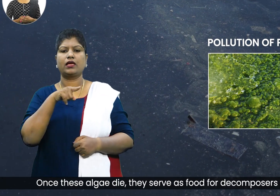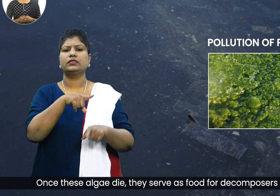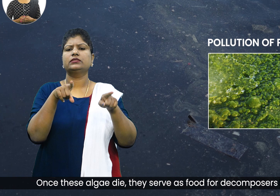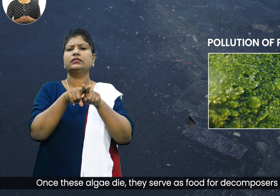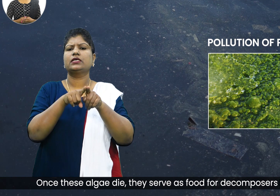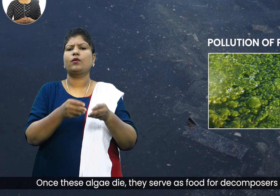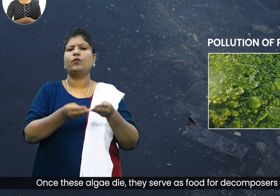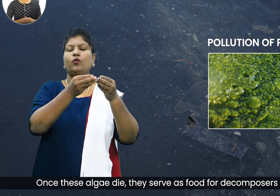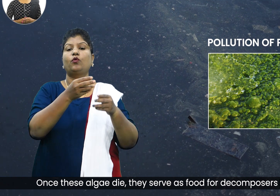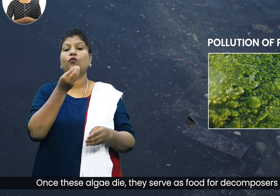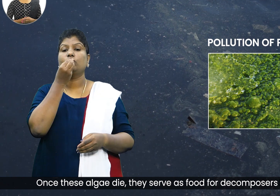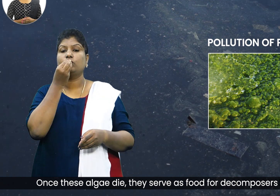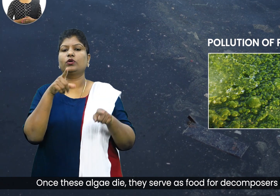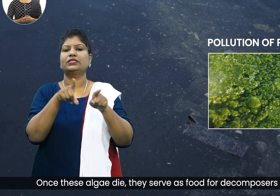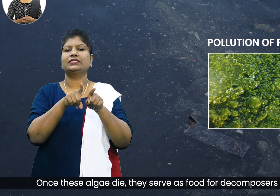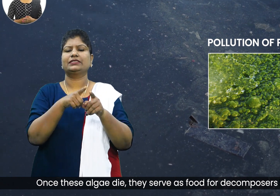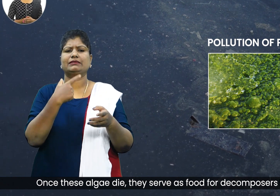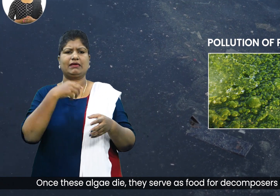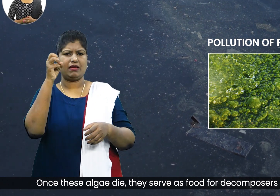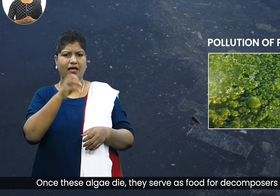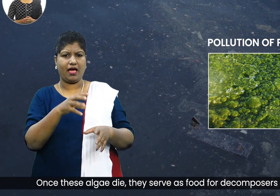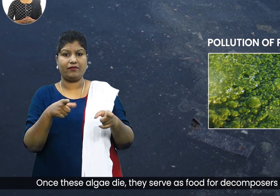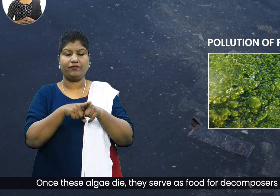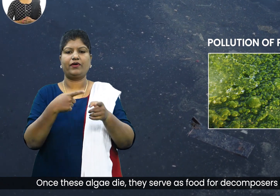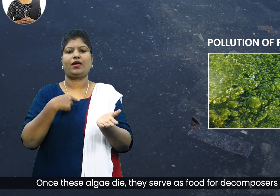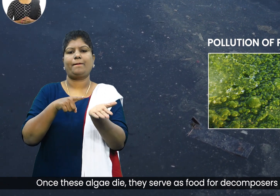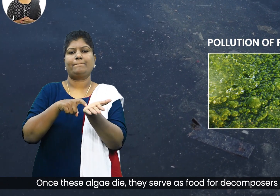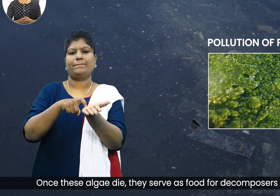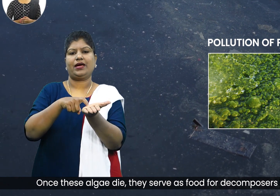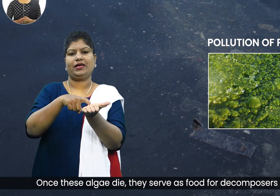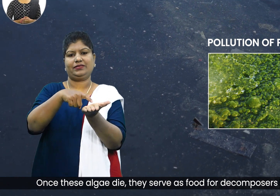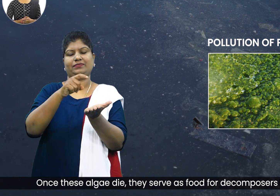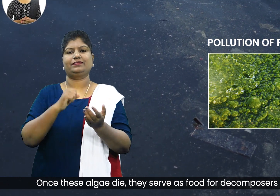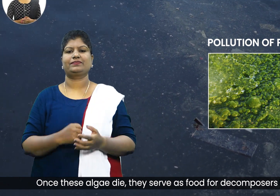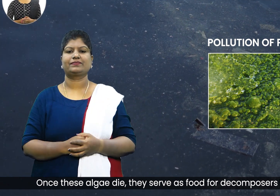for decomposers like bacteria.